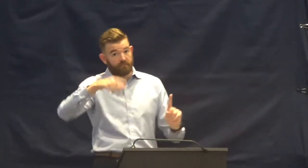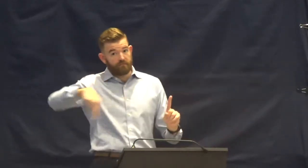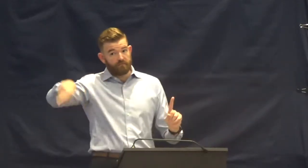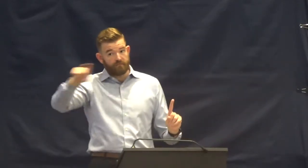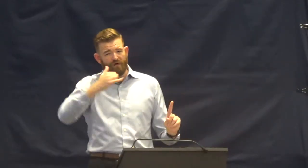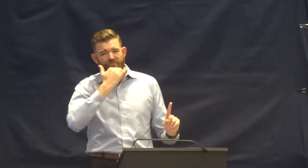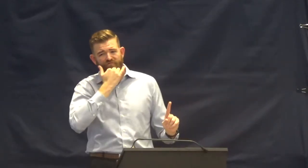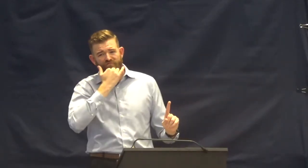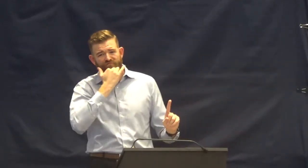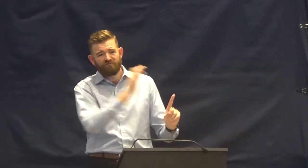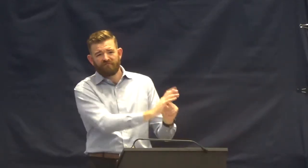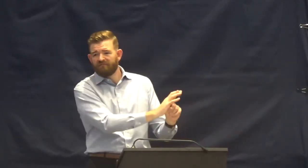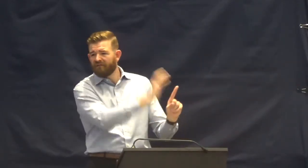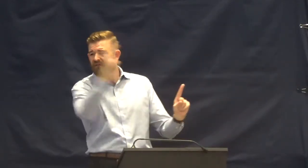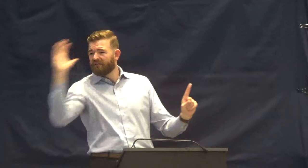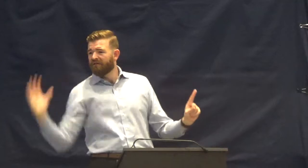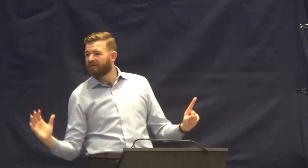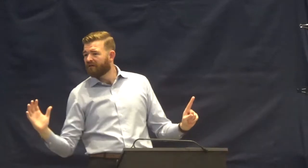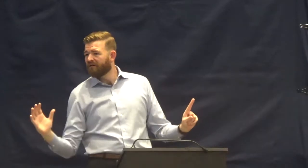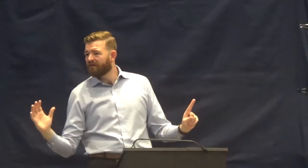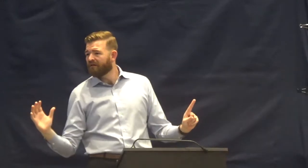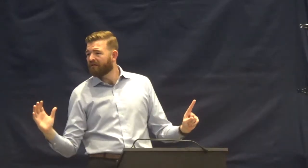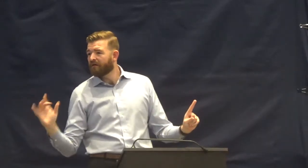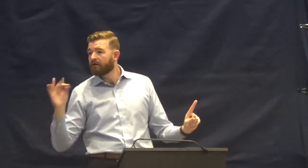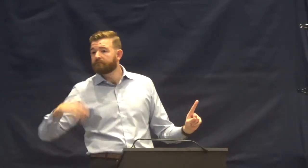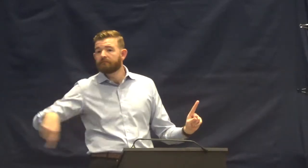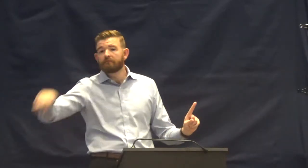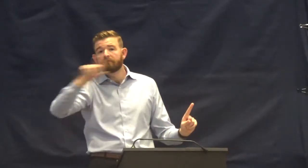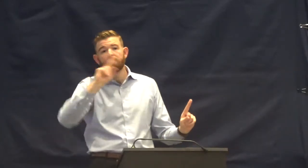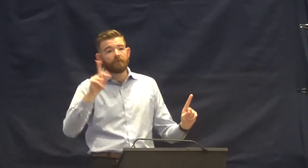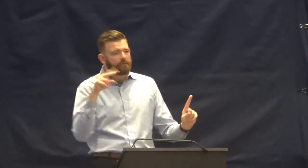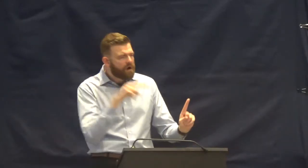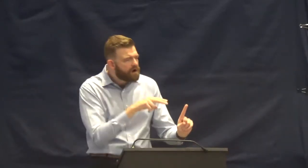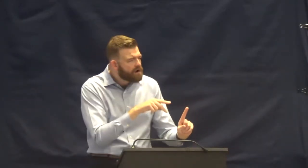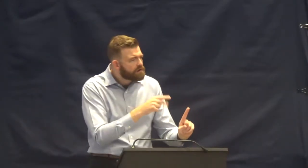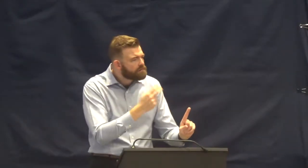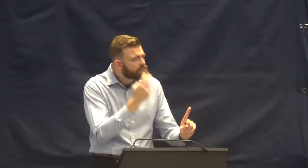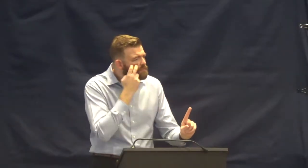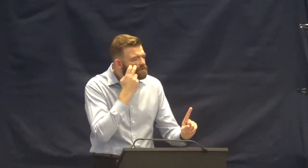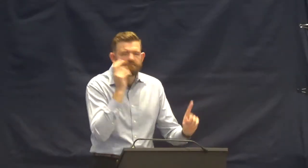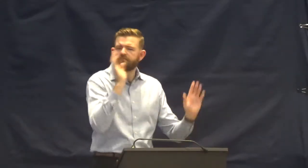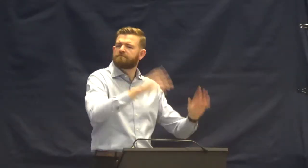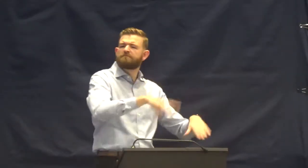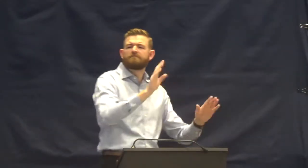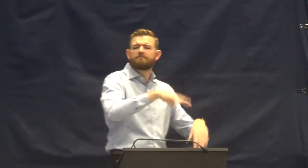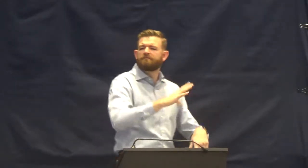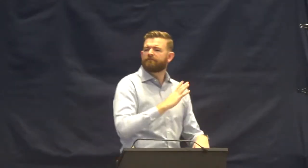At least that's what you all think. But you know what? You all are wrong. Look at him.